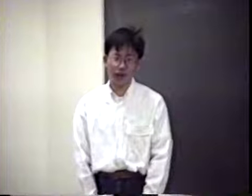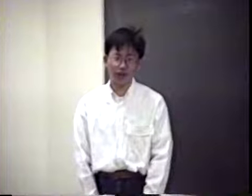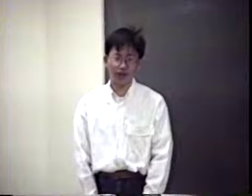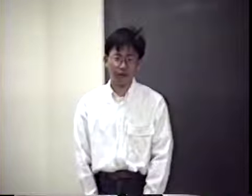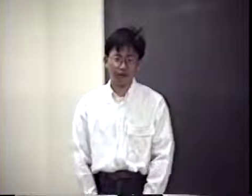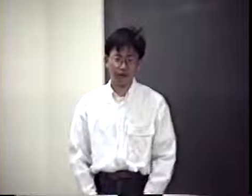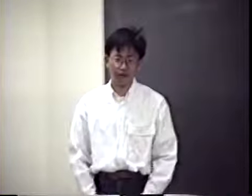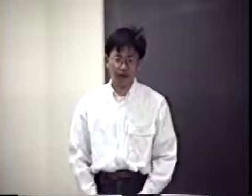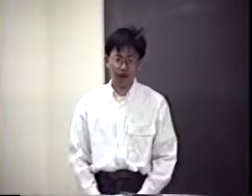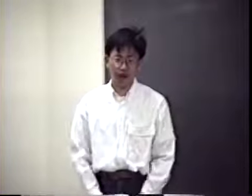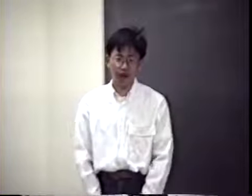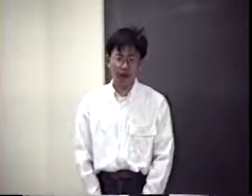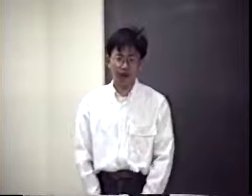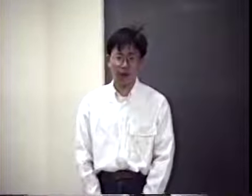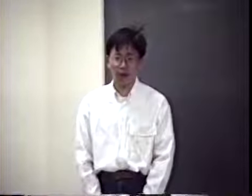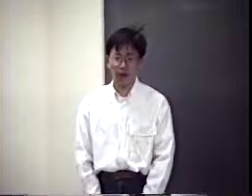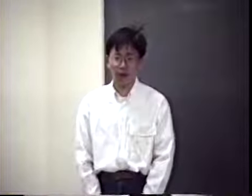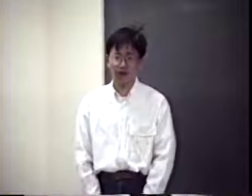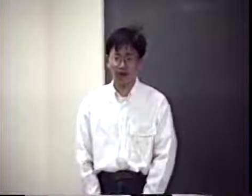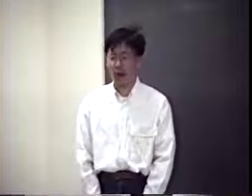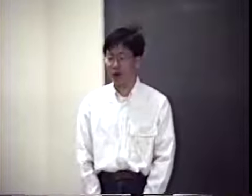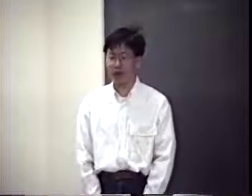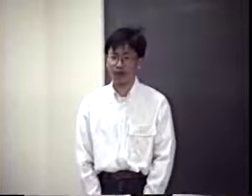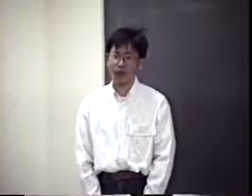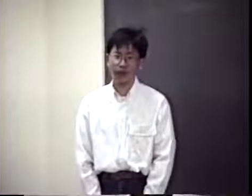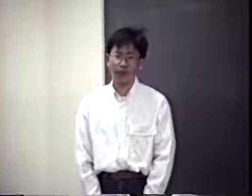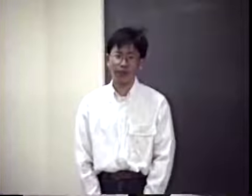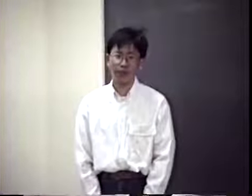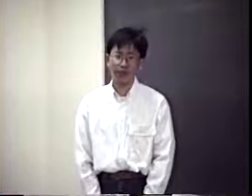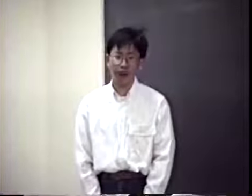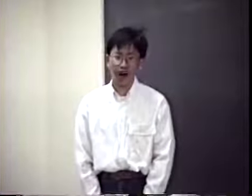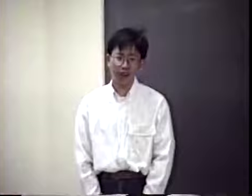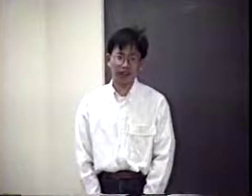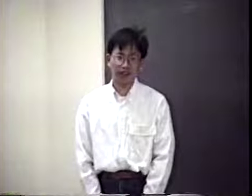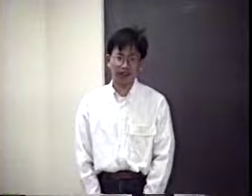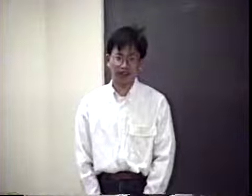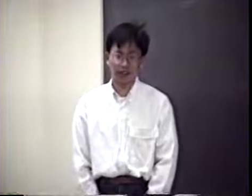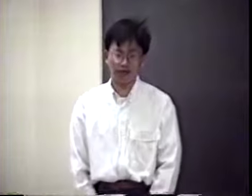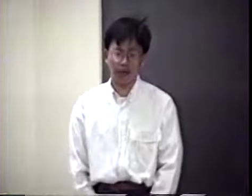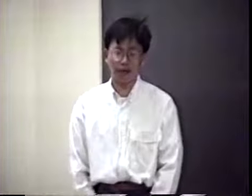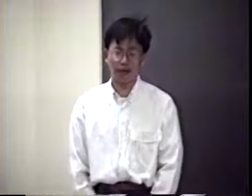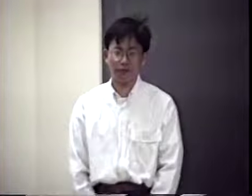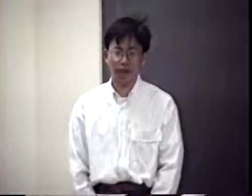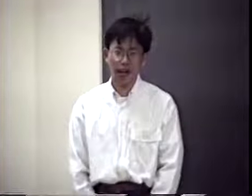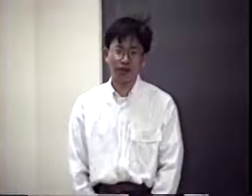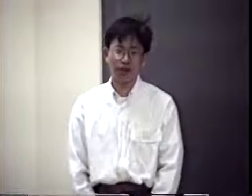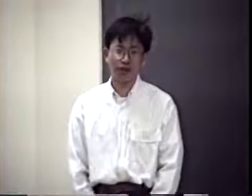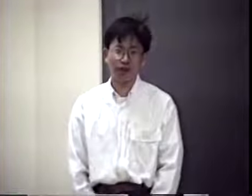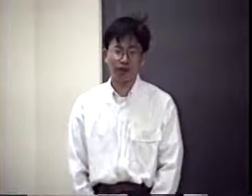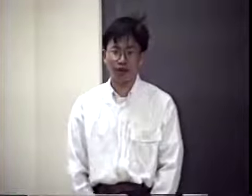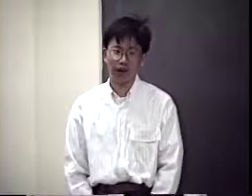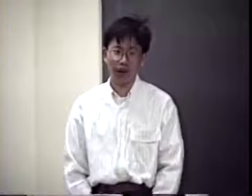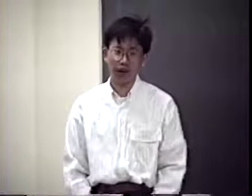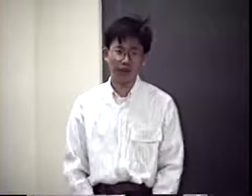how they view on the world. So I want to learn others' language from others'